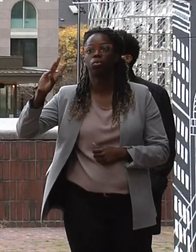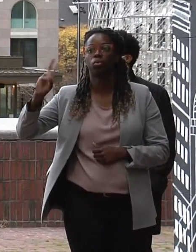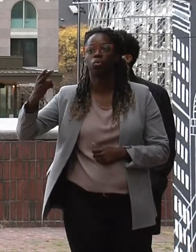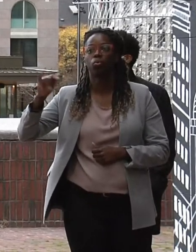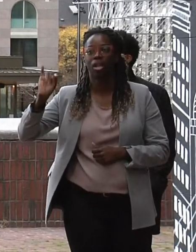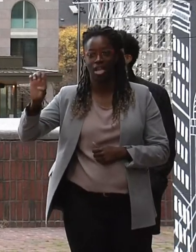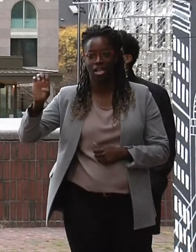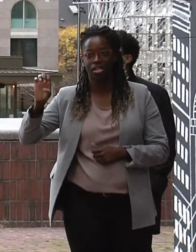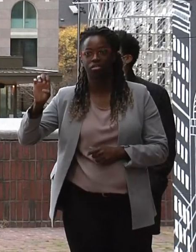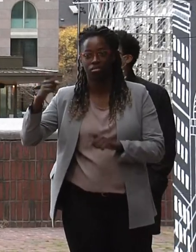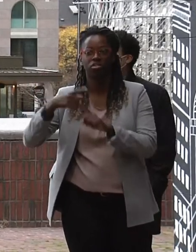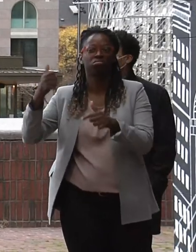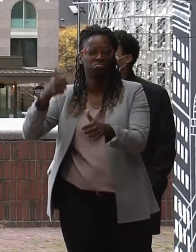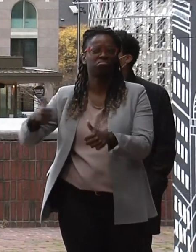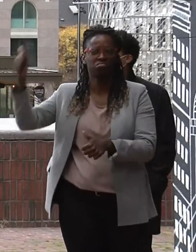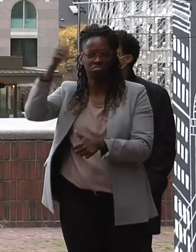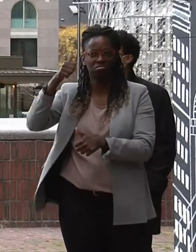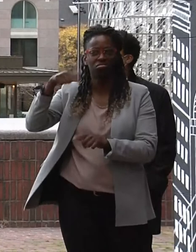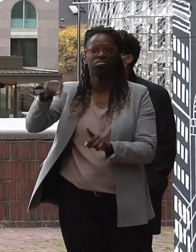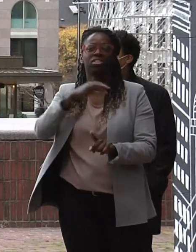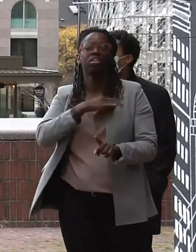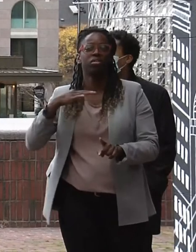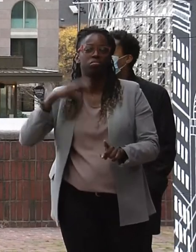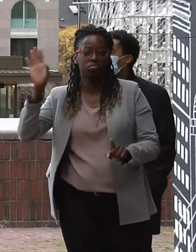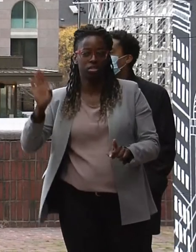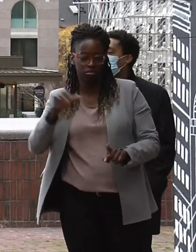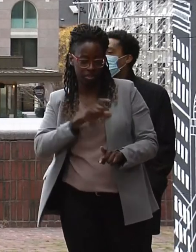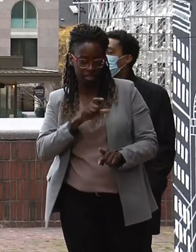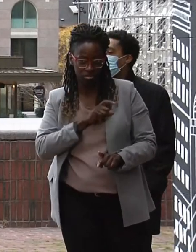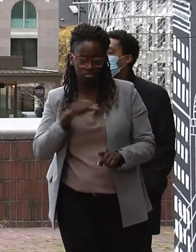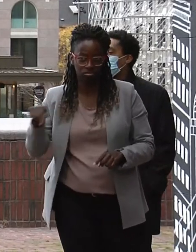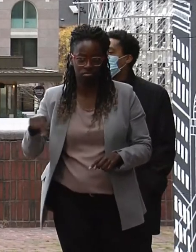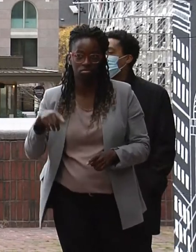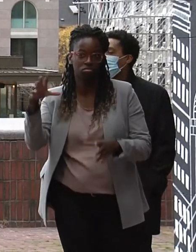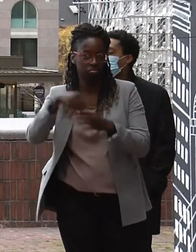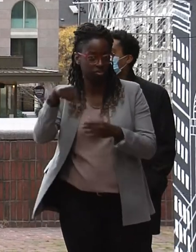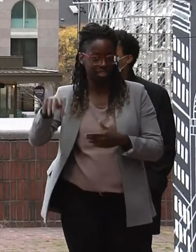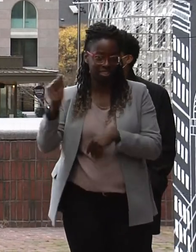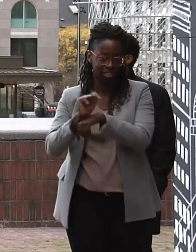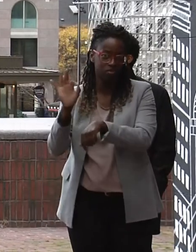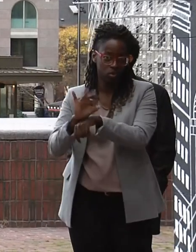force that's with us today. If you could bear with me for 1 second, let me get my place here.